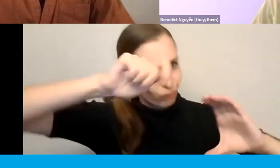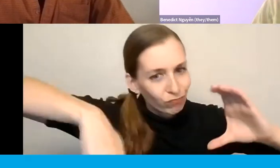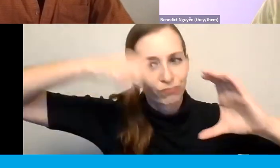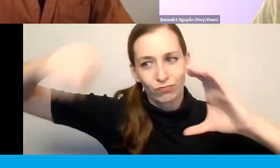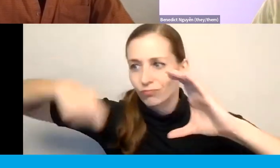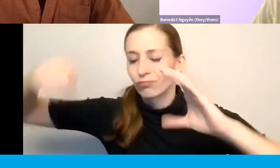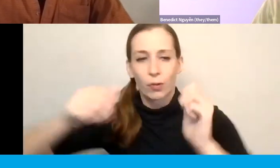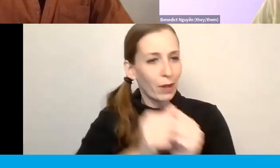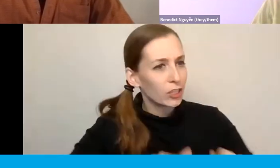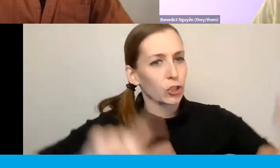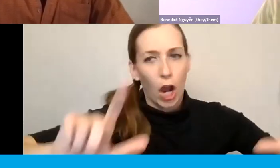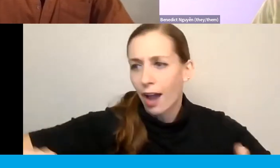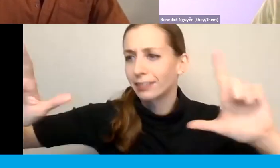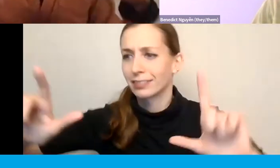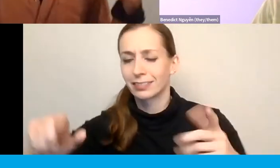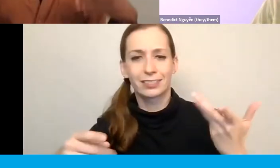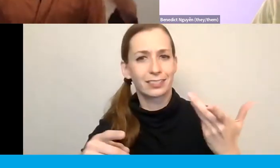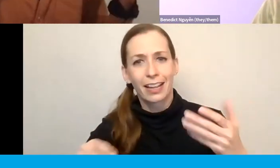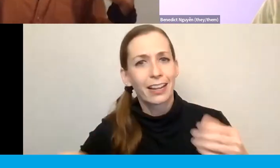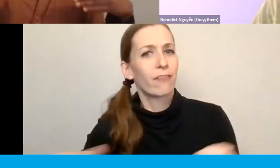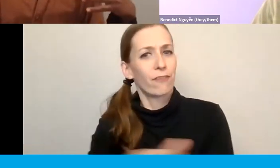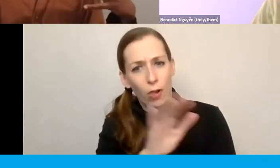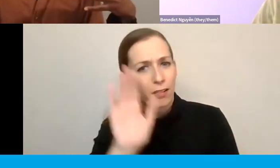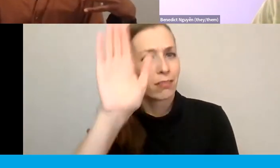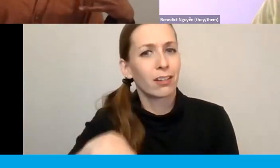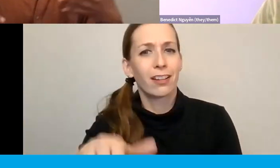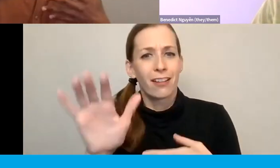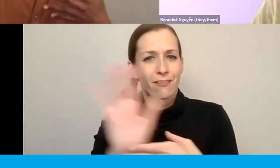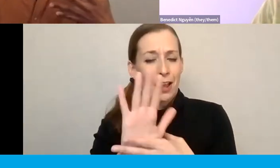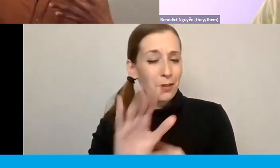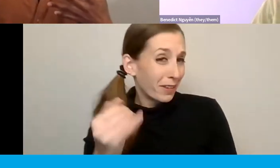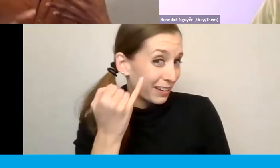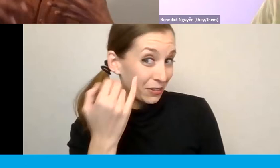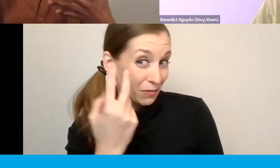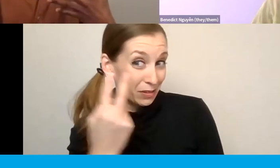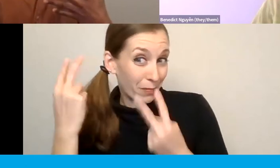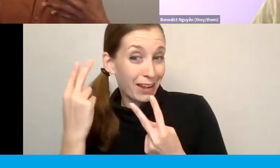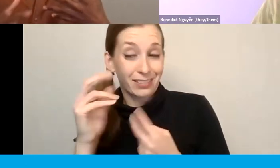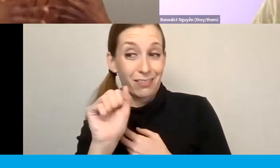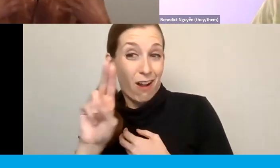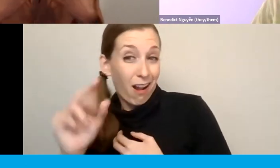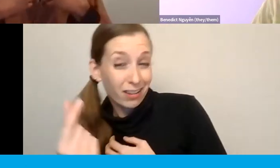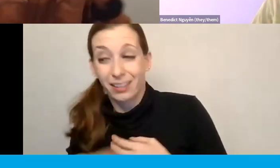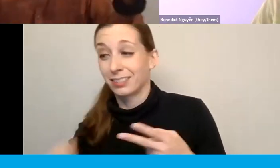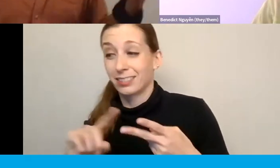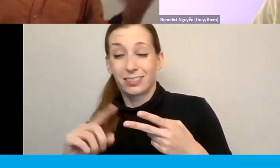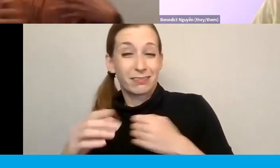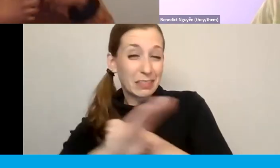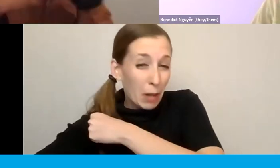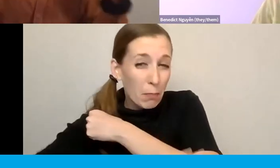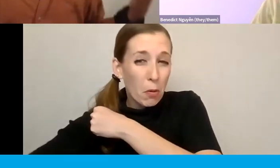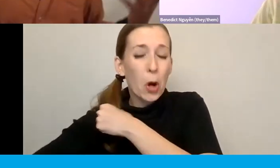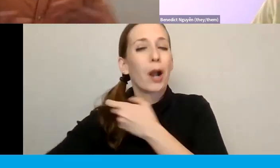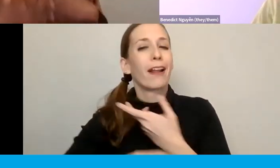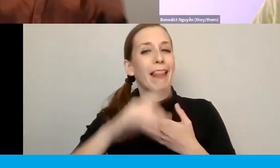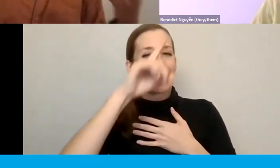the climate was shifting. I don't know if folks can remember back to August and September, like we are sort of phasing out of the summer heat and this